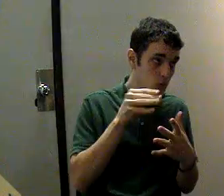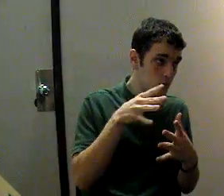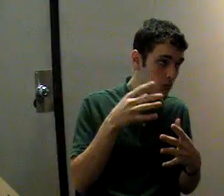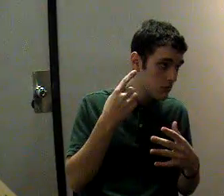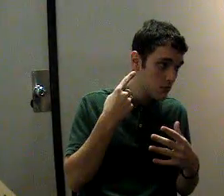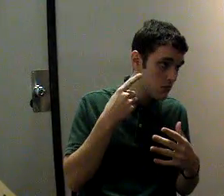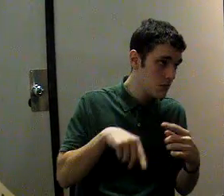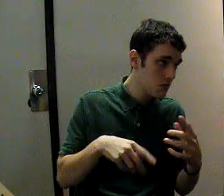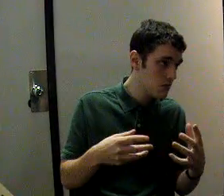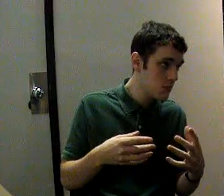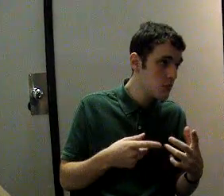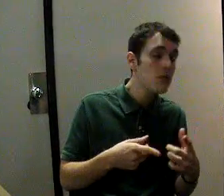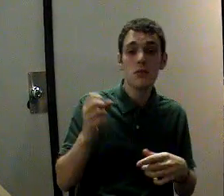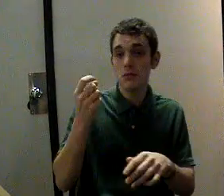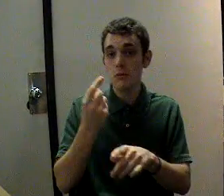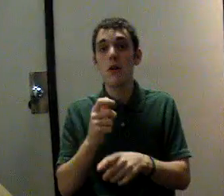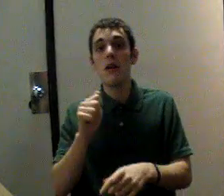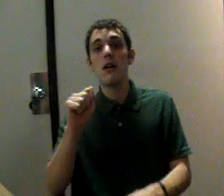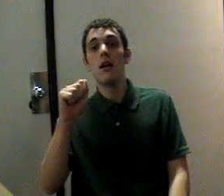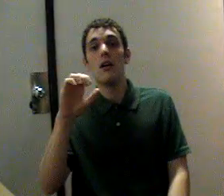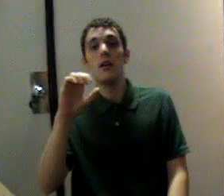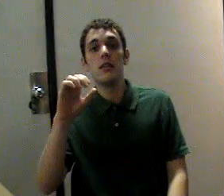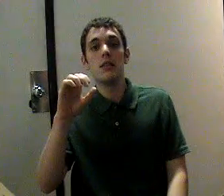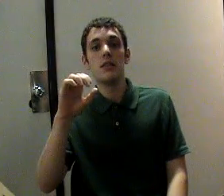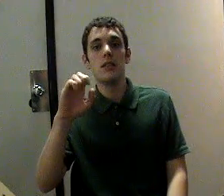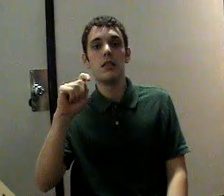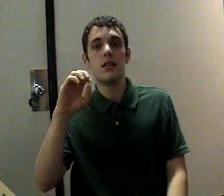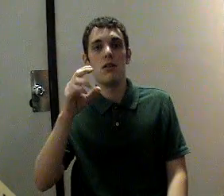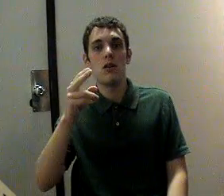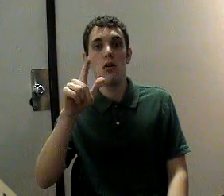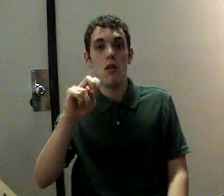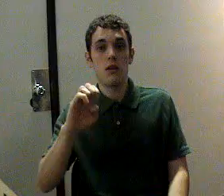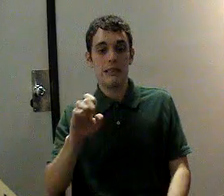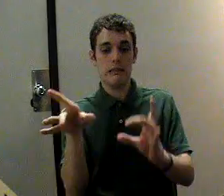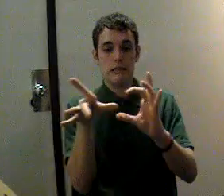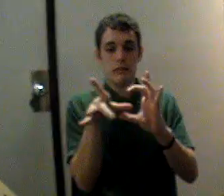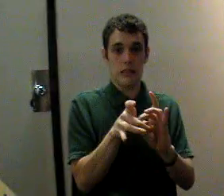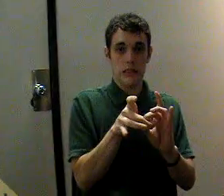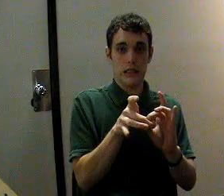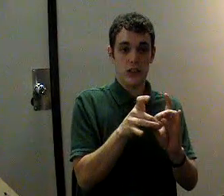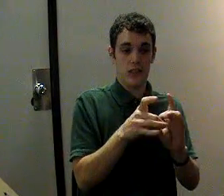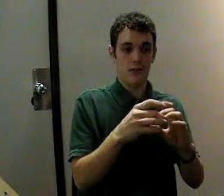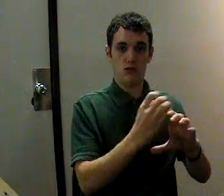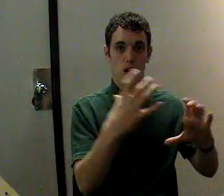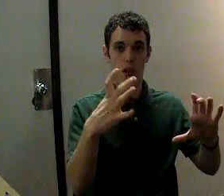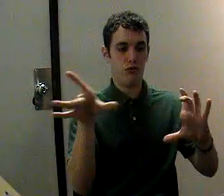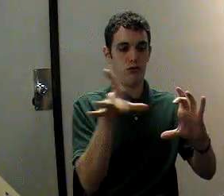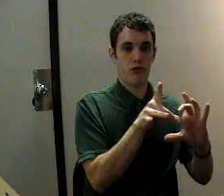Yeah? So the acetylcholine binds to the ligand-gated channel. And what does that do?